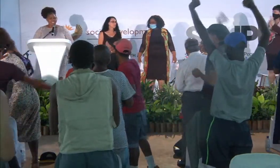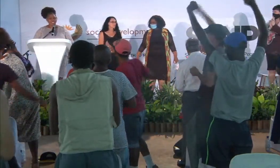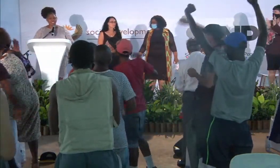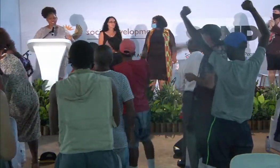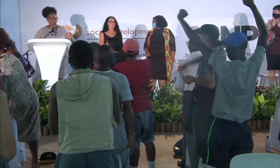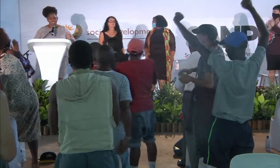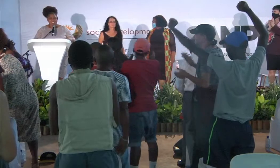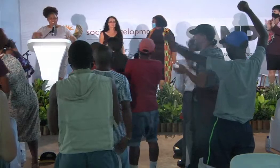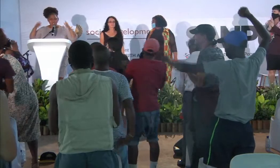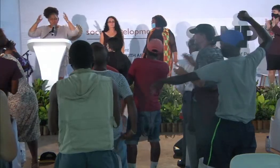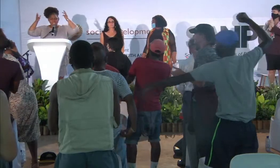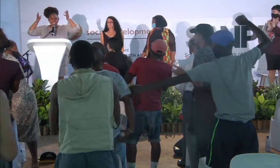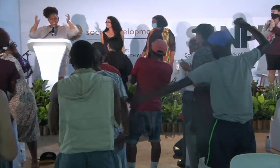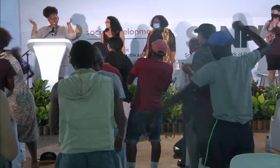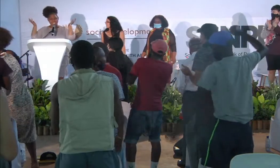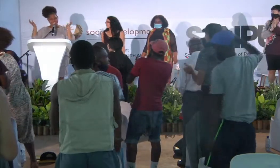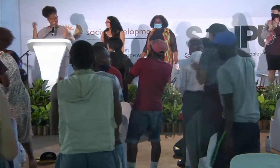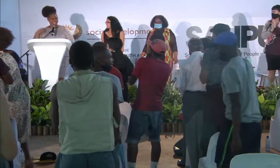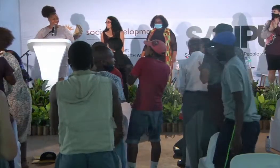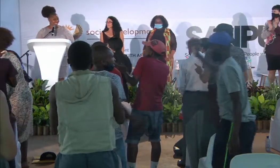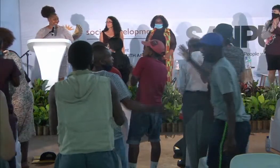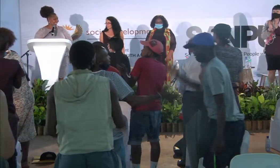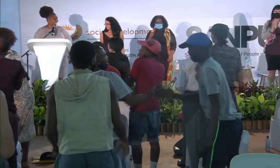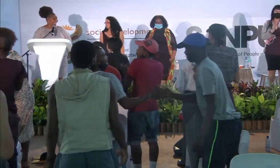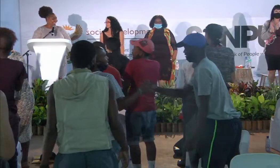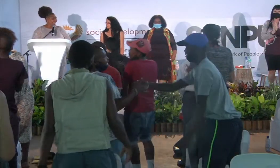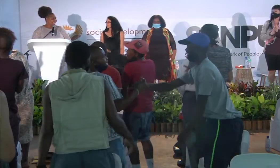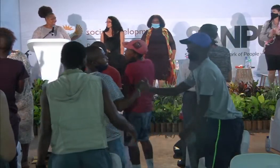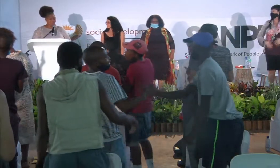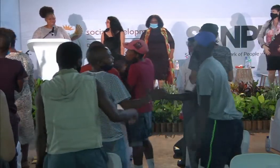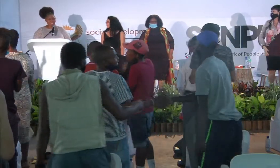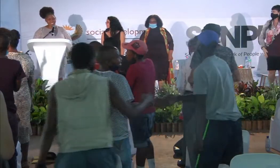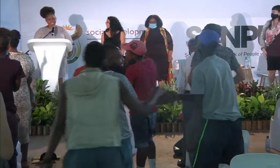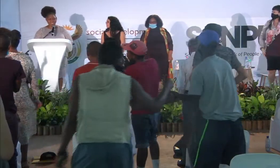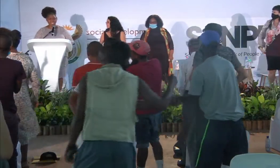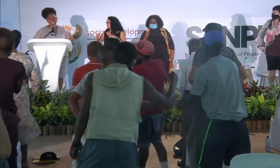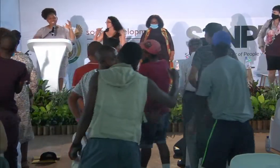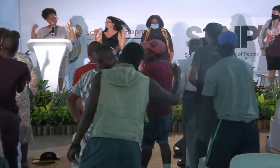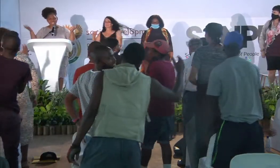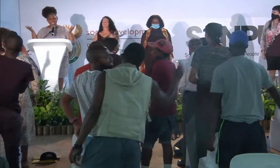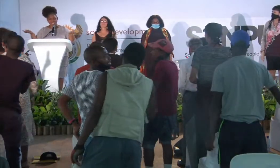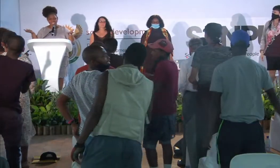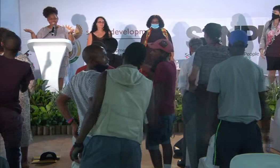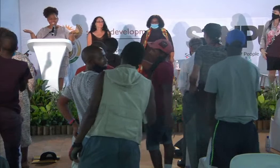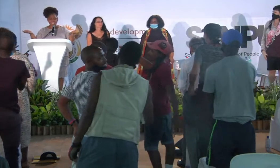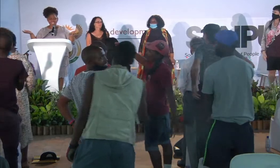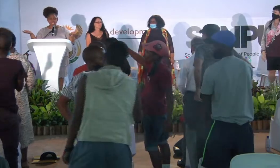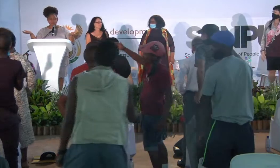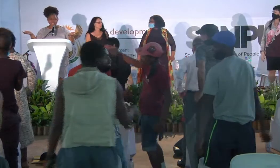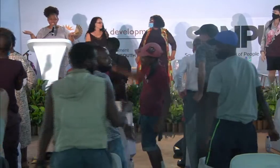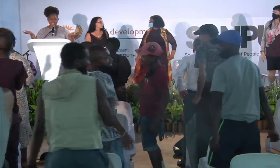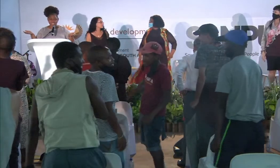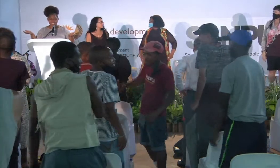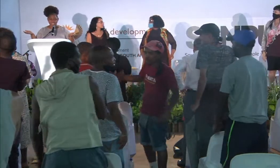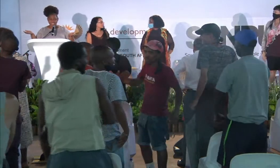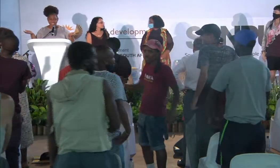Whew. We made it. We made it. We're here. They can't take us back,